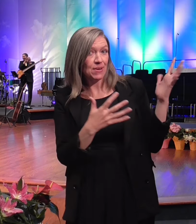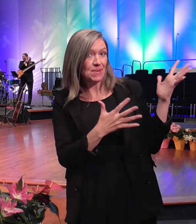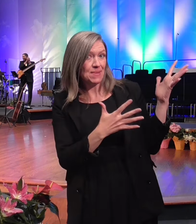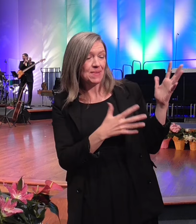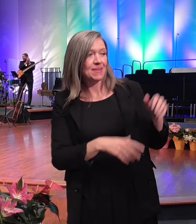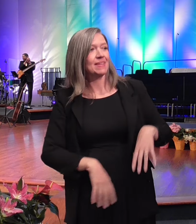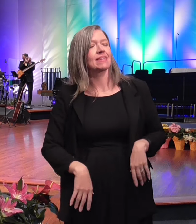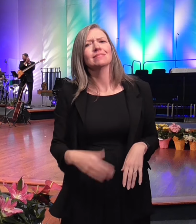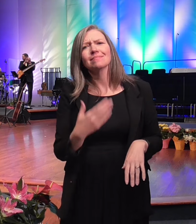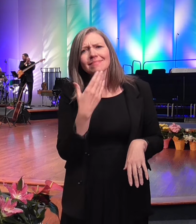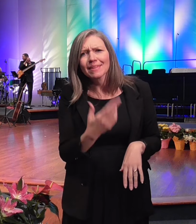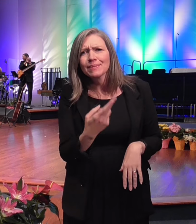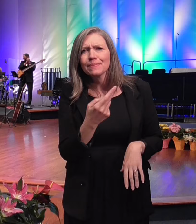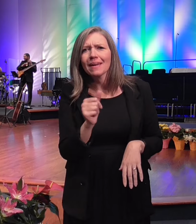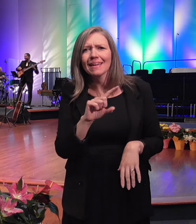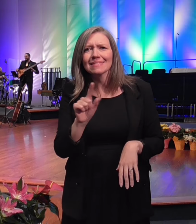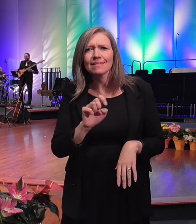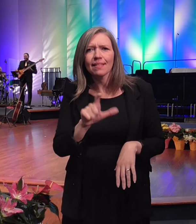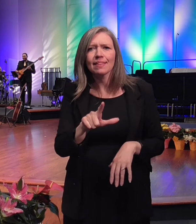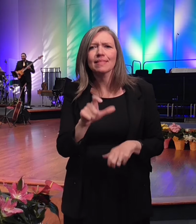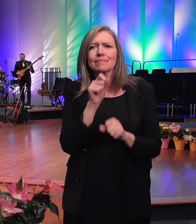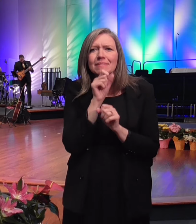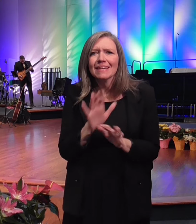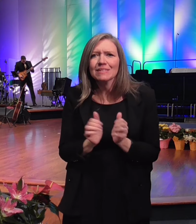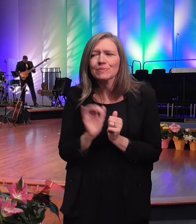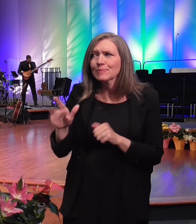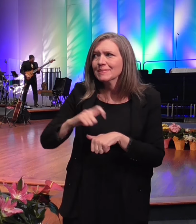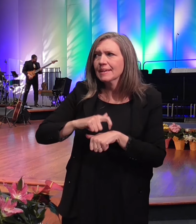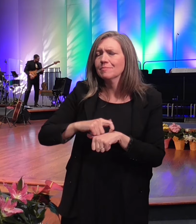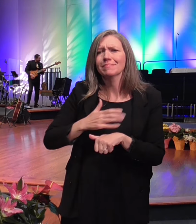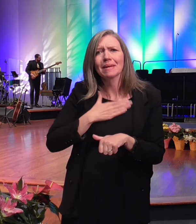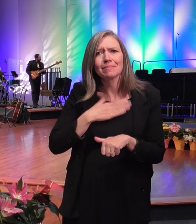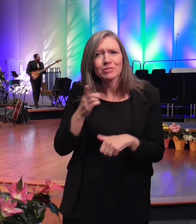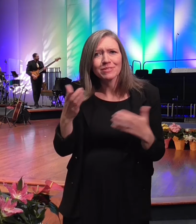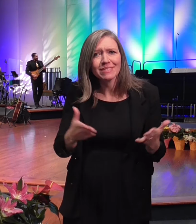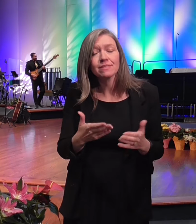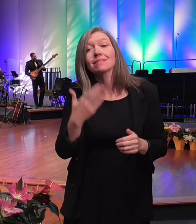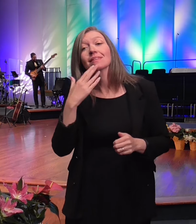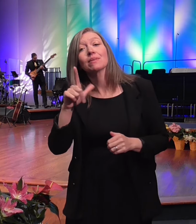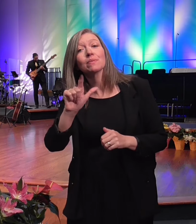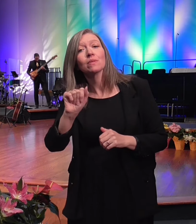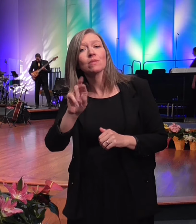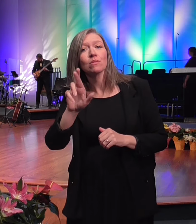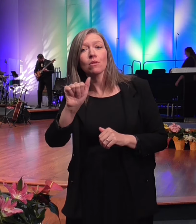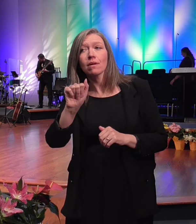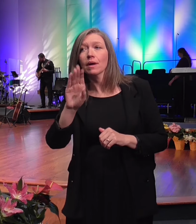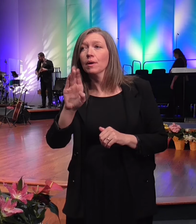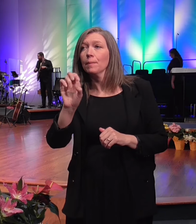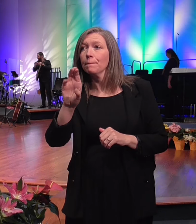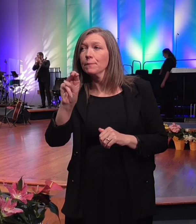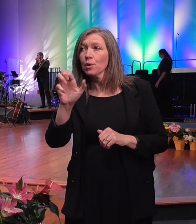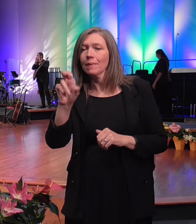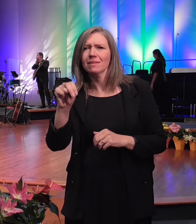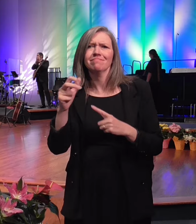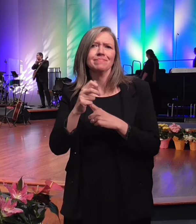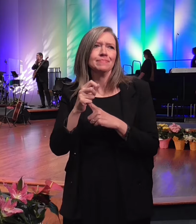Thank you, Hazel, for blessing us with your time. We are so glad you're here. Thank you to Laura Berman, our incredible music director.